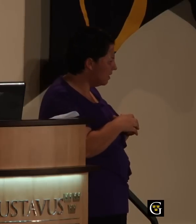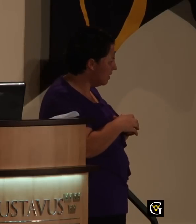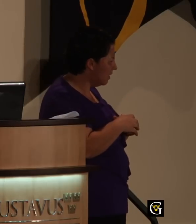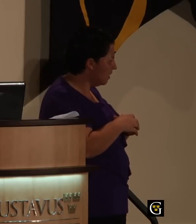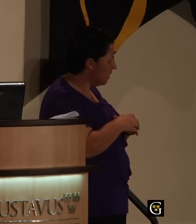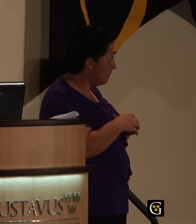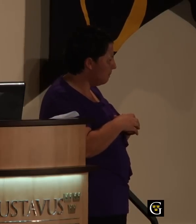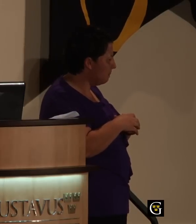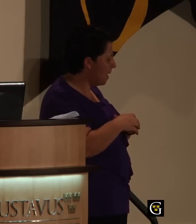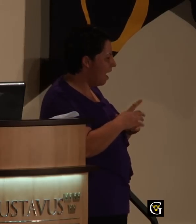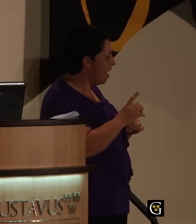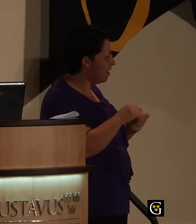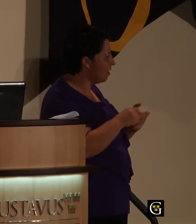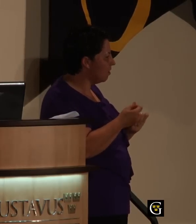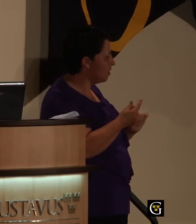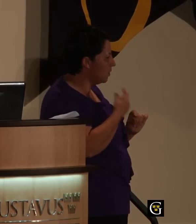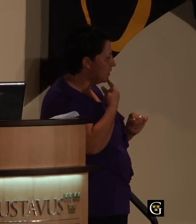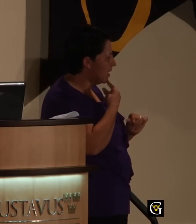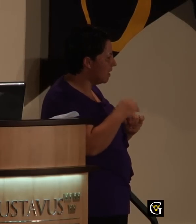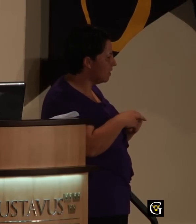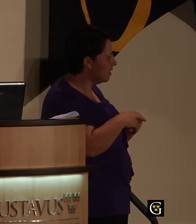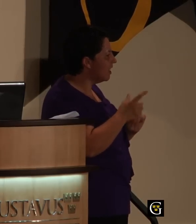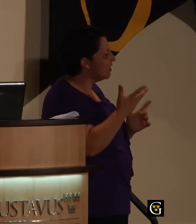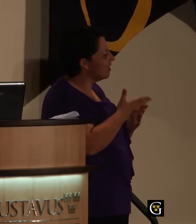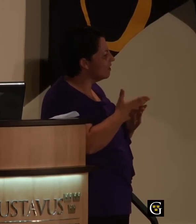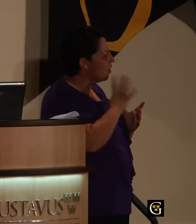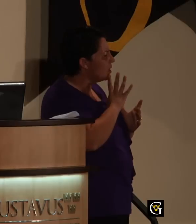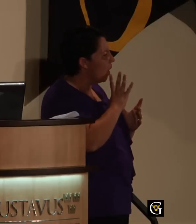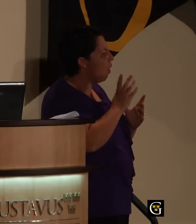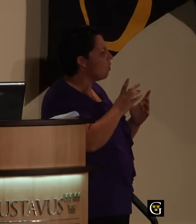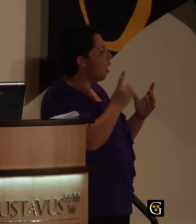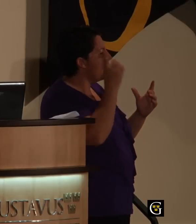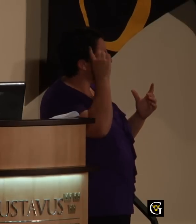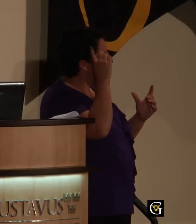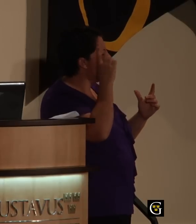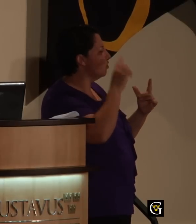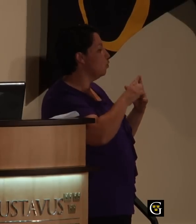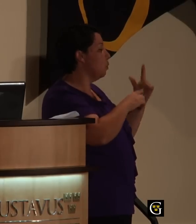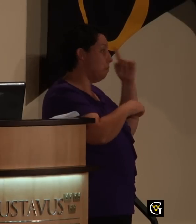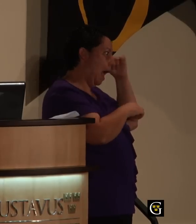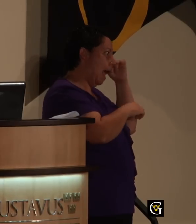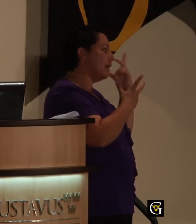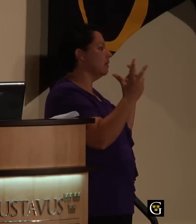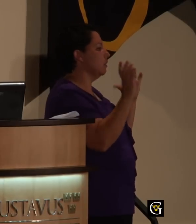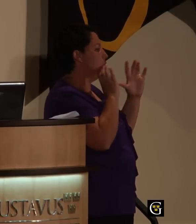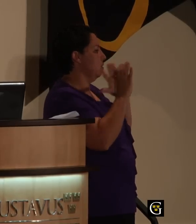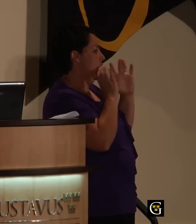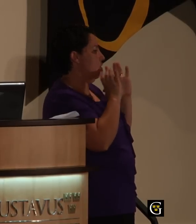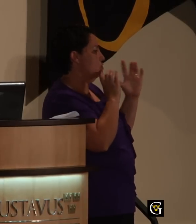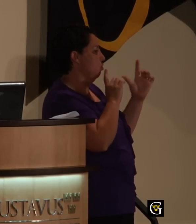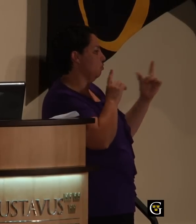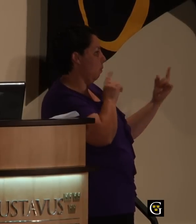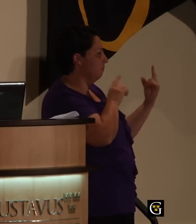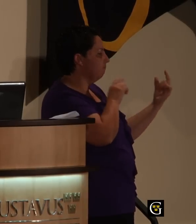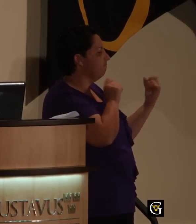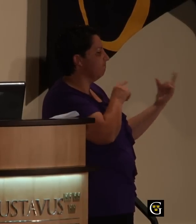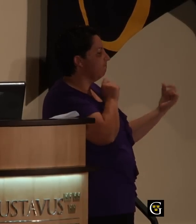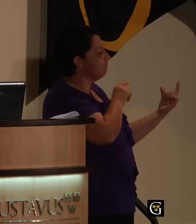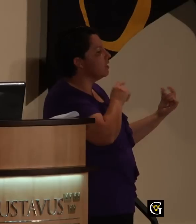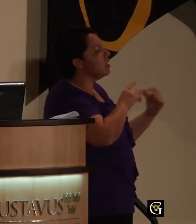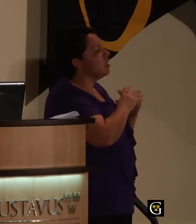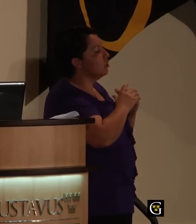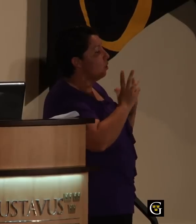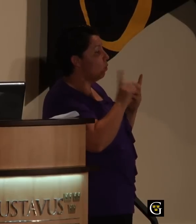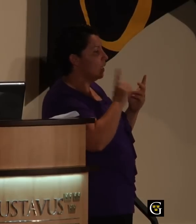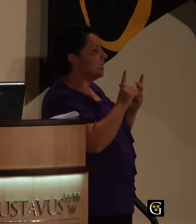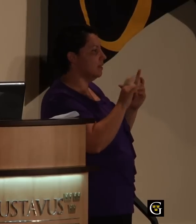Some form of direct line-to-line communication, and most of all, collective line-to-line communication, which is the worldwide lines of the